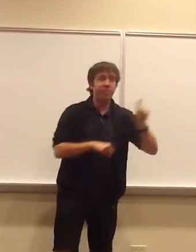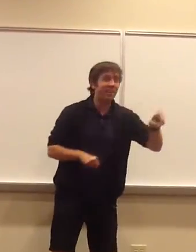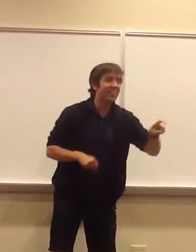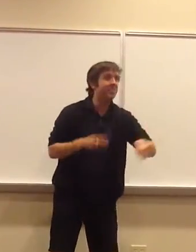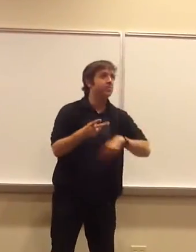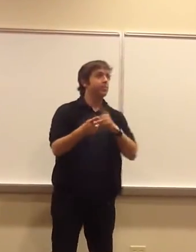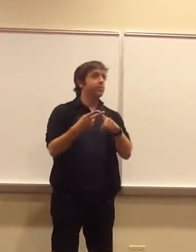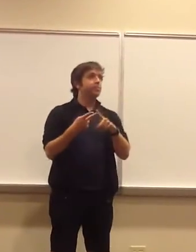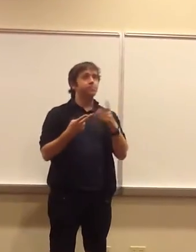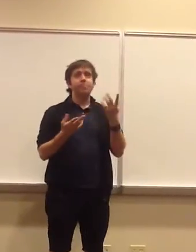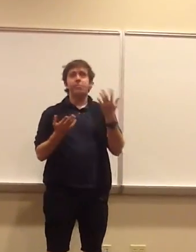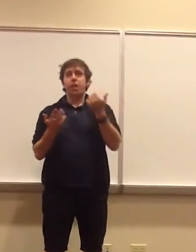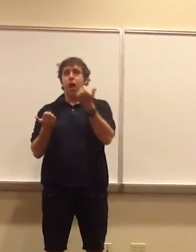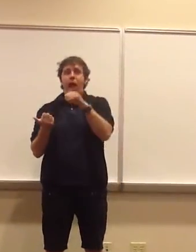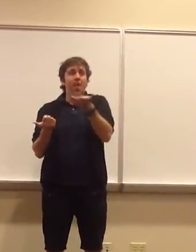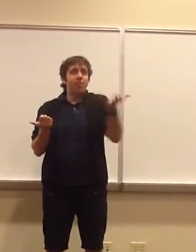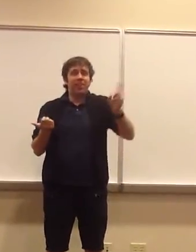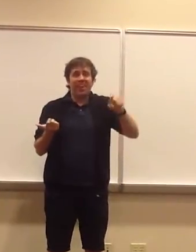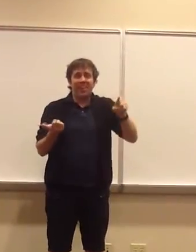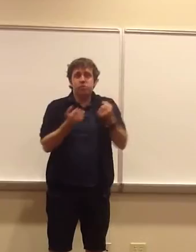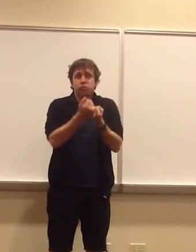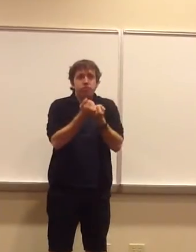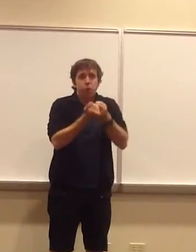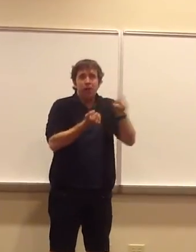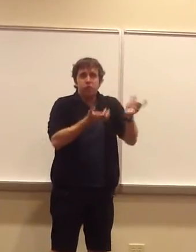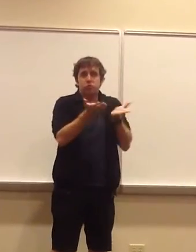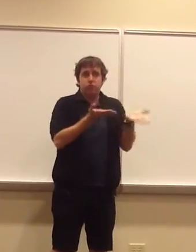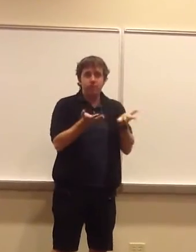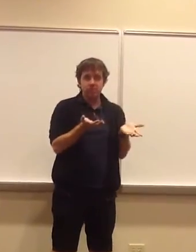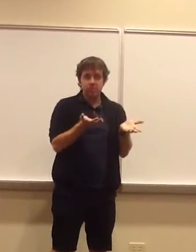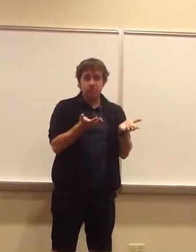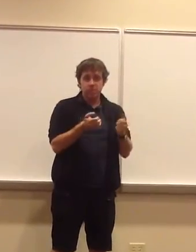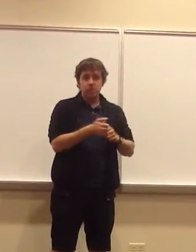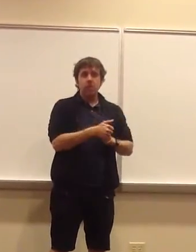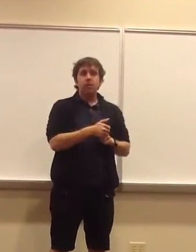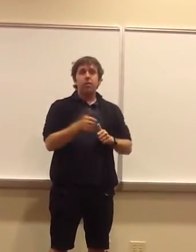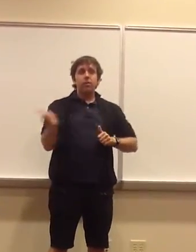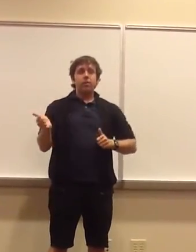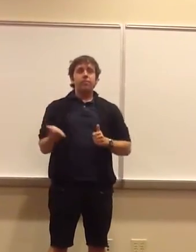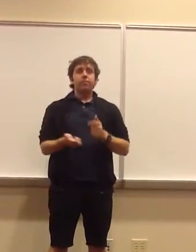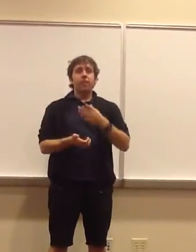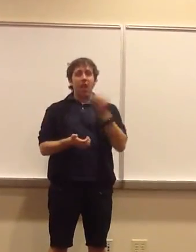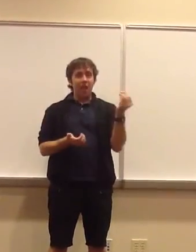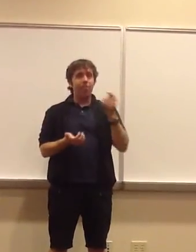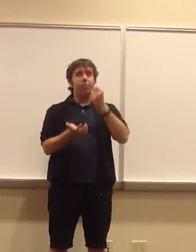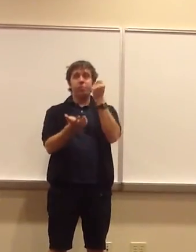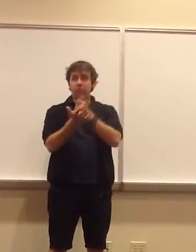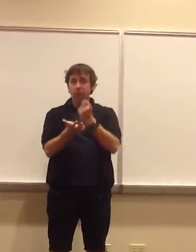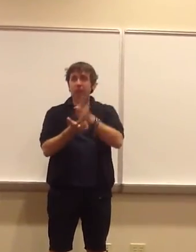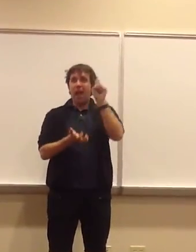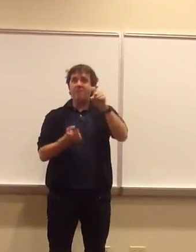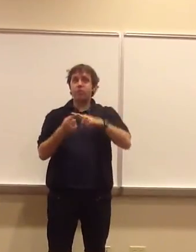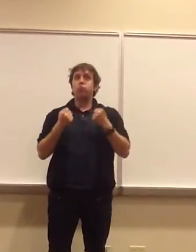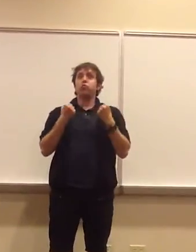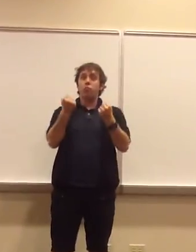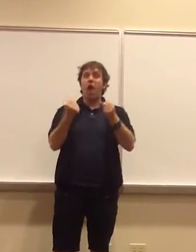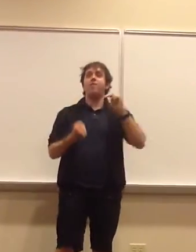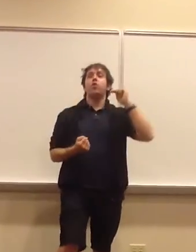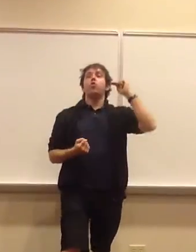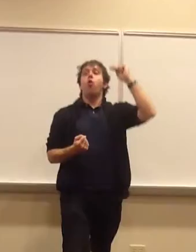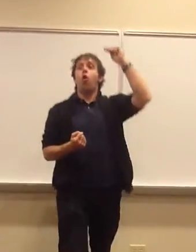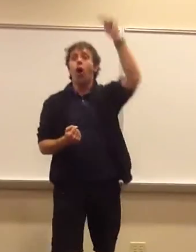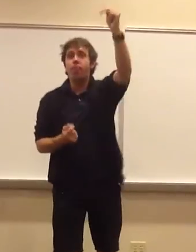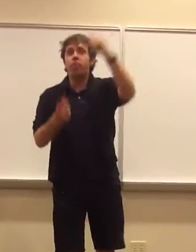all over the state for their counseling needs, for support, advocacy, services, otherwise, and